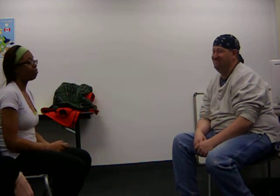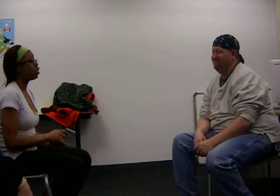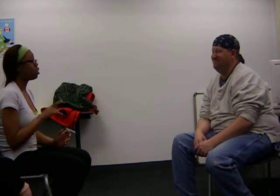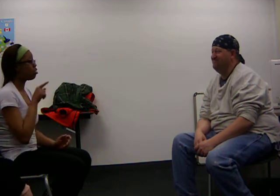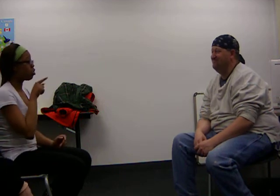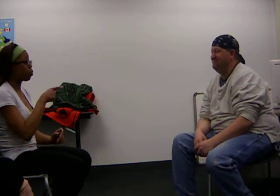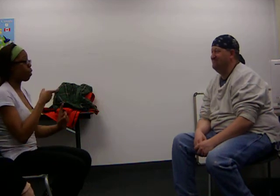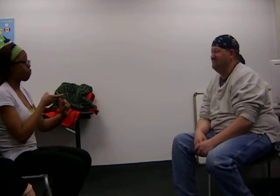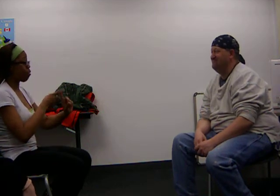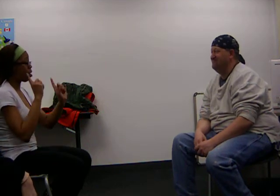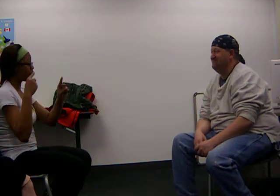ever since.